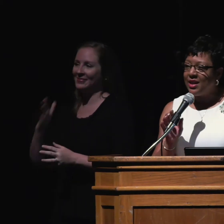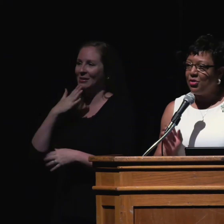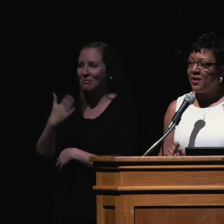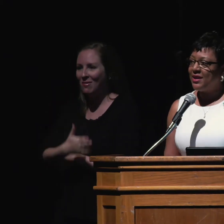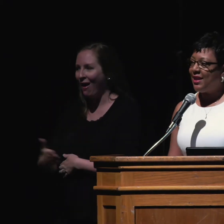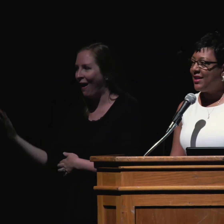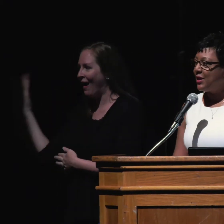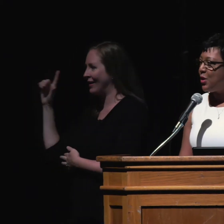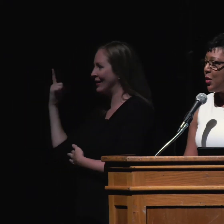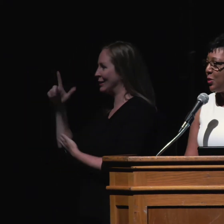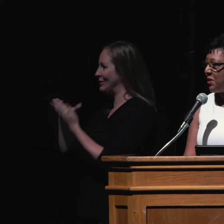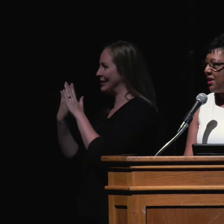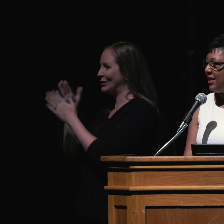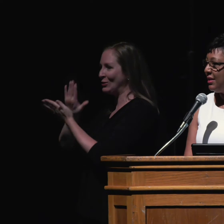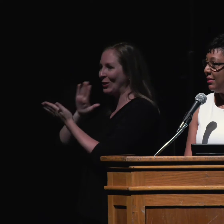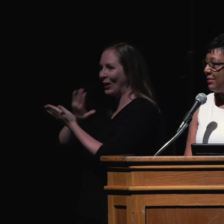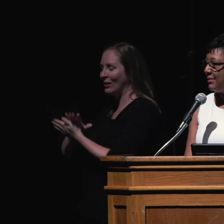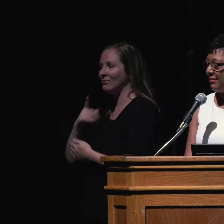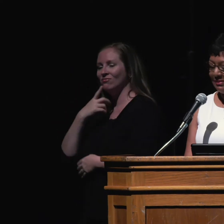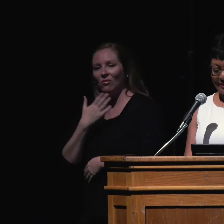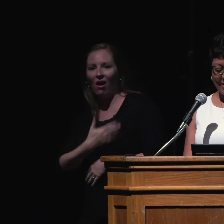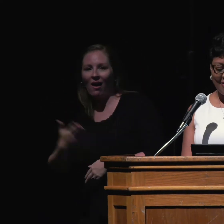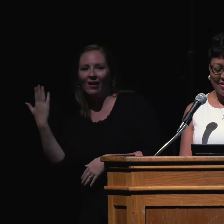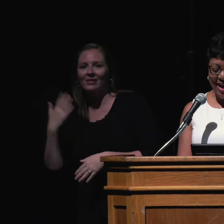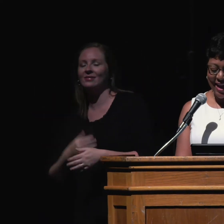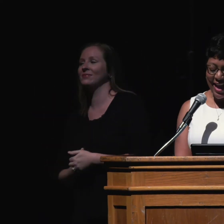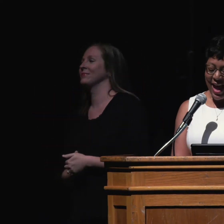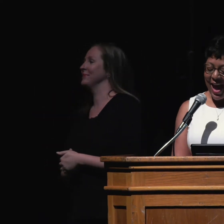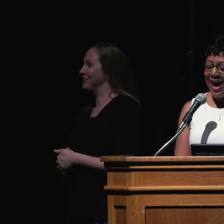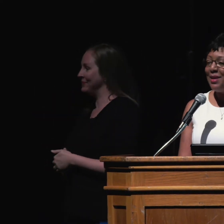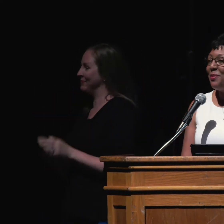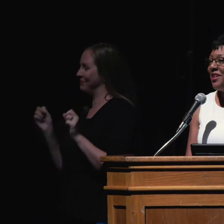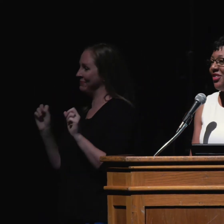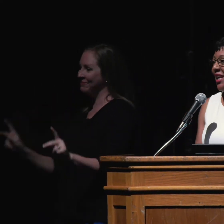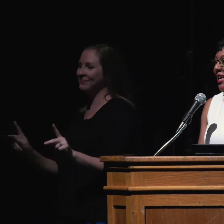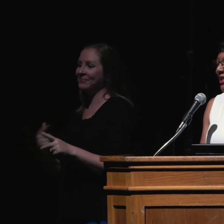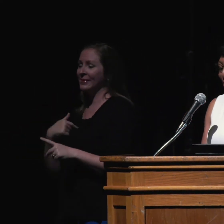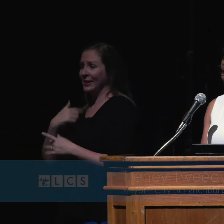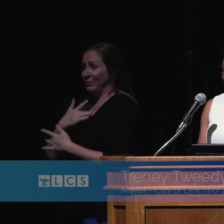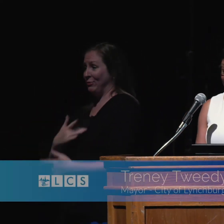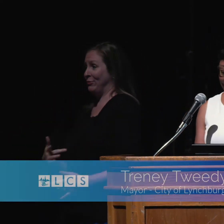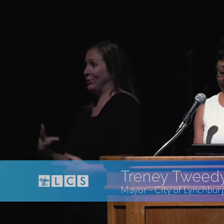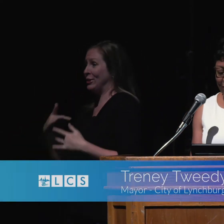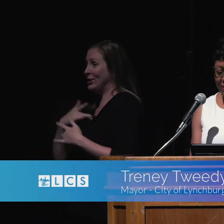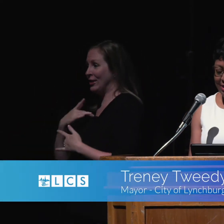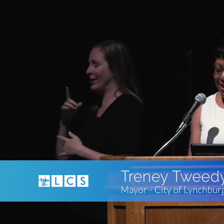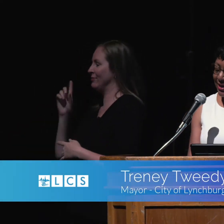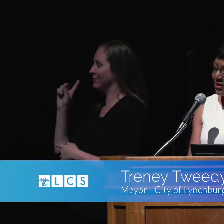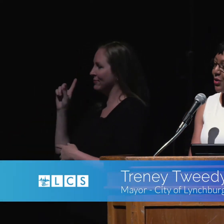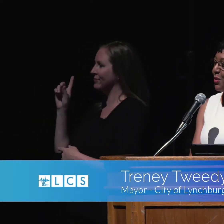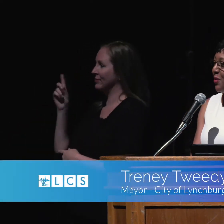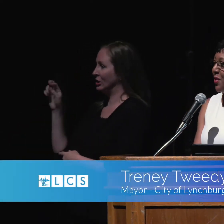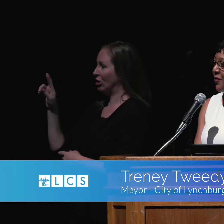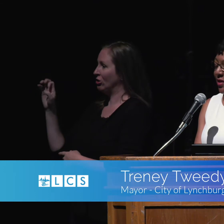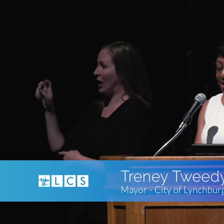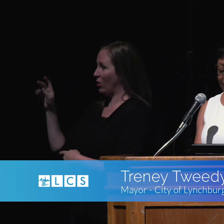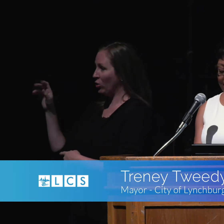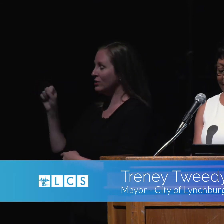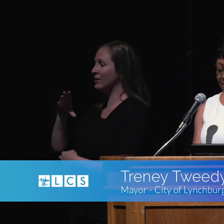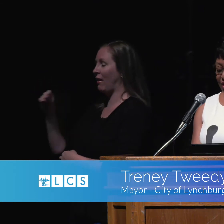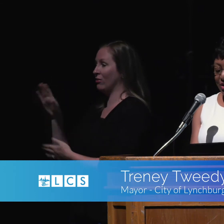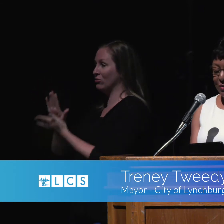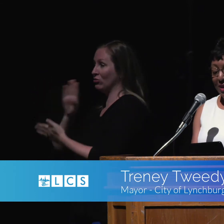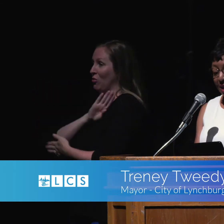Good morning, Lynchburg City Schools. All right. I appreciate Superintendent Edwards and the school board for